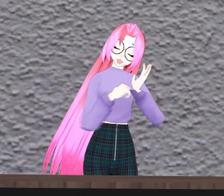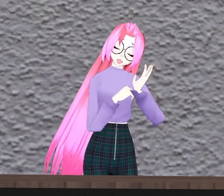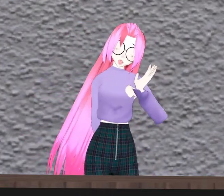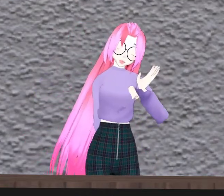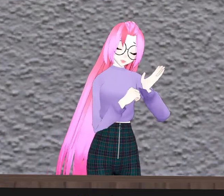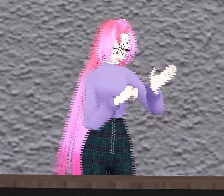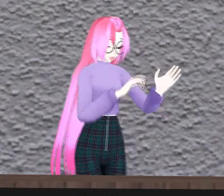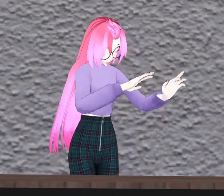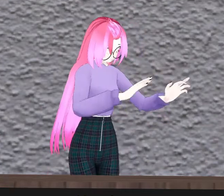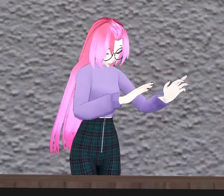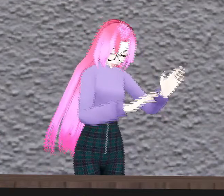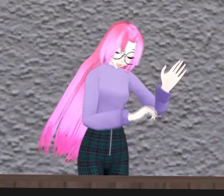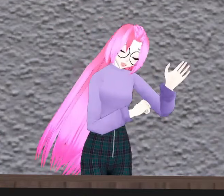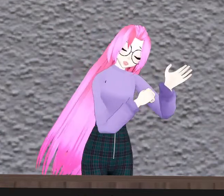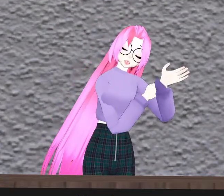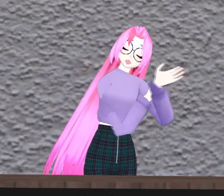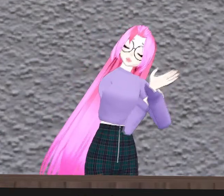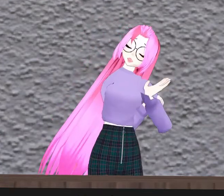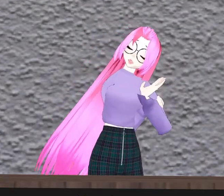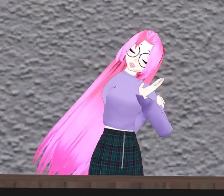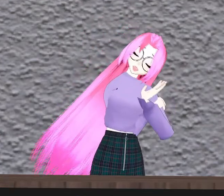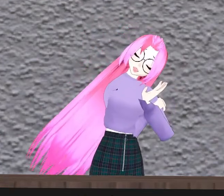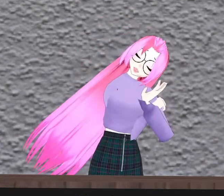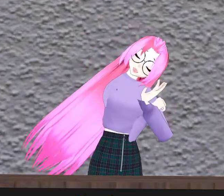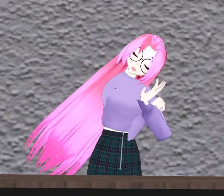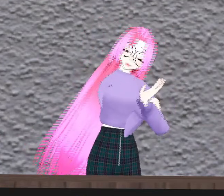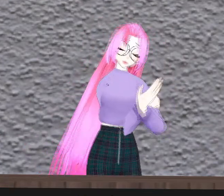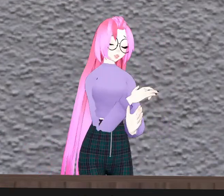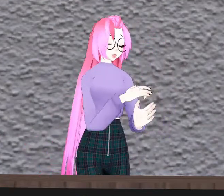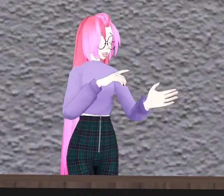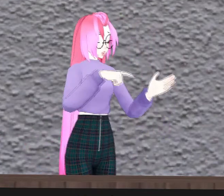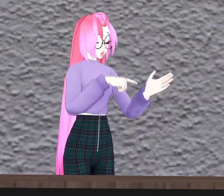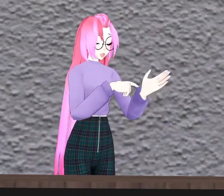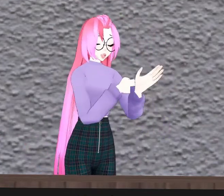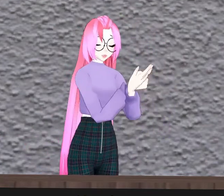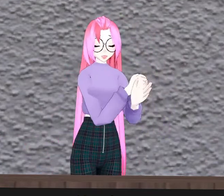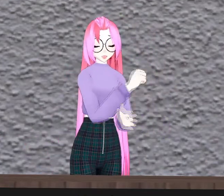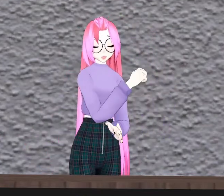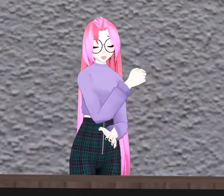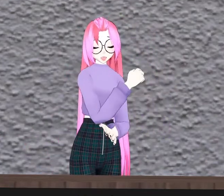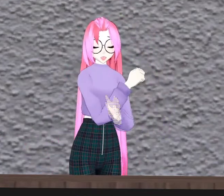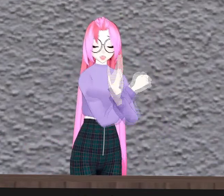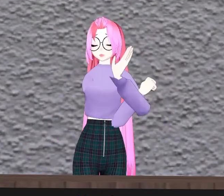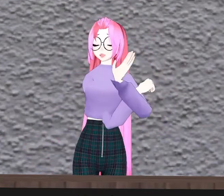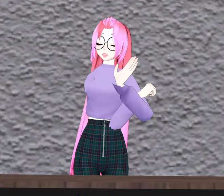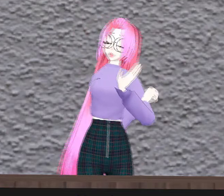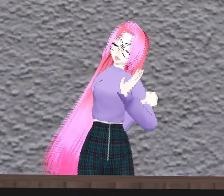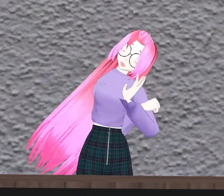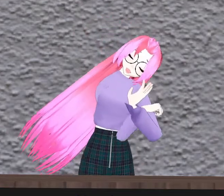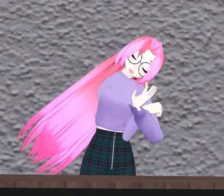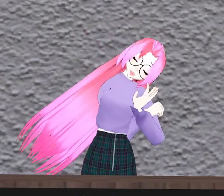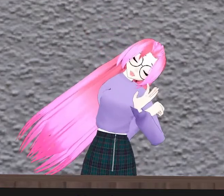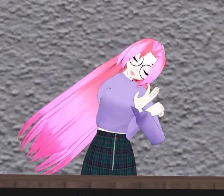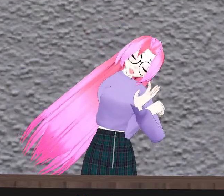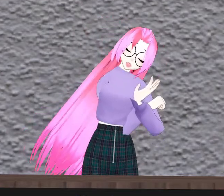pillow. So you have your pillow here and then you put it right underneath and you set the time and it will vibrate. And so it vibrates your pillow and you're